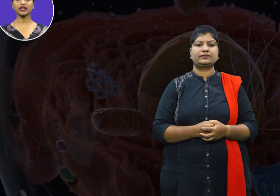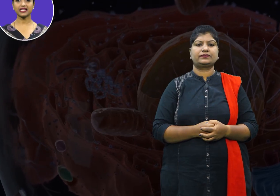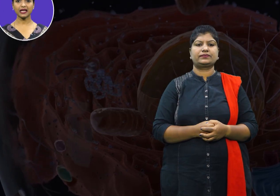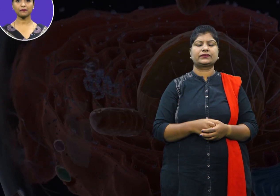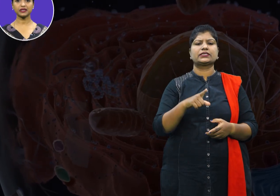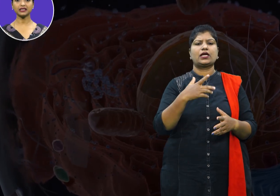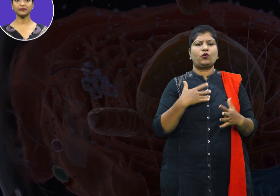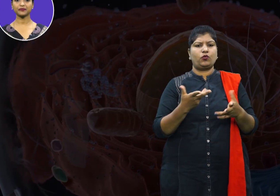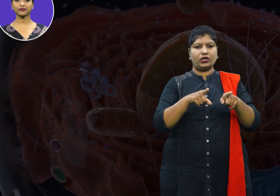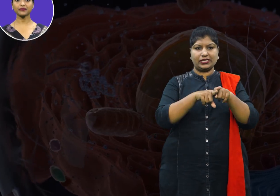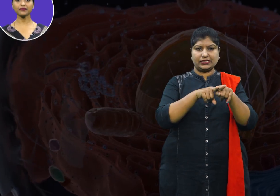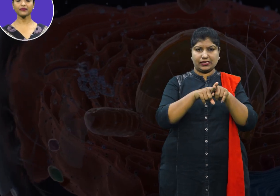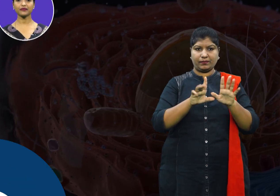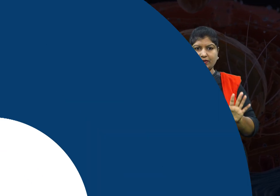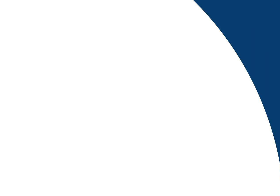For example,